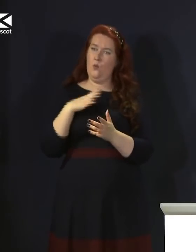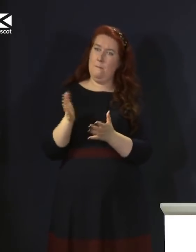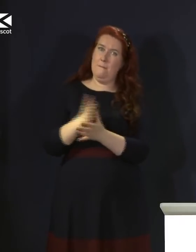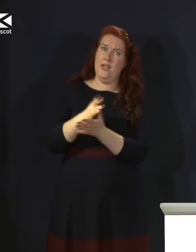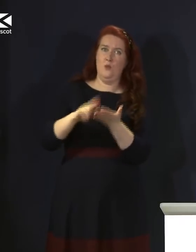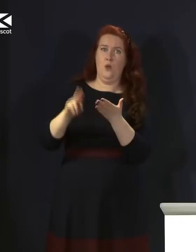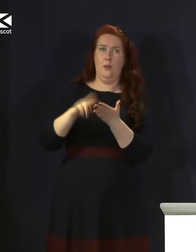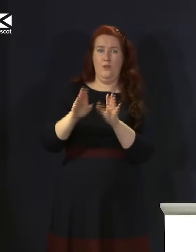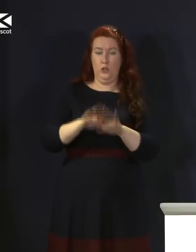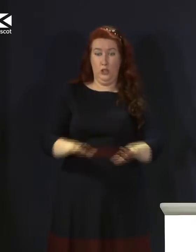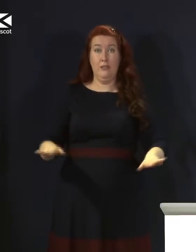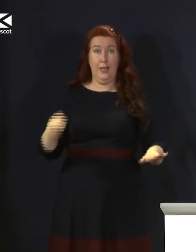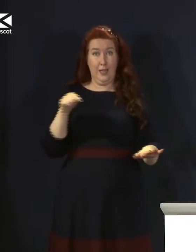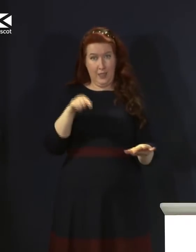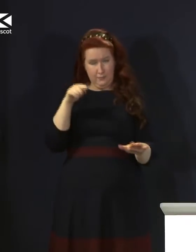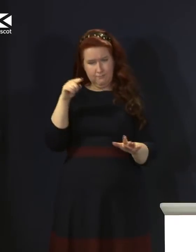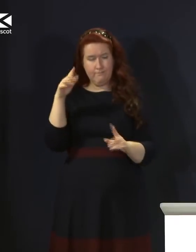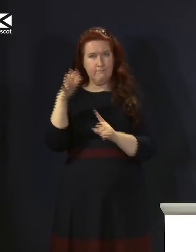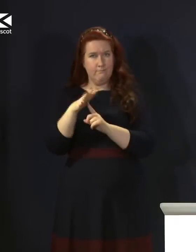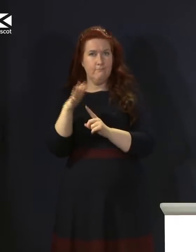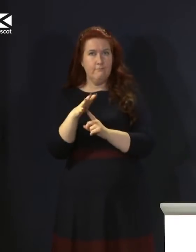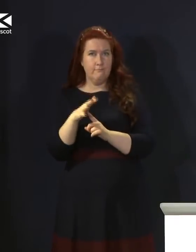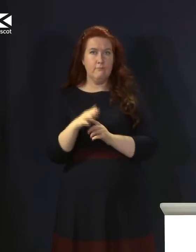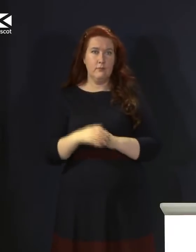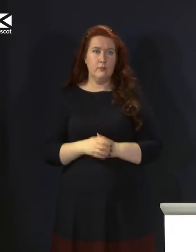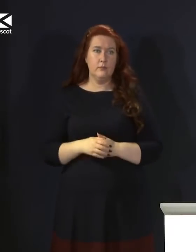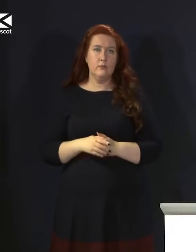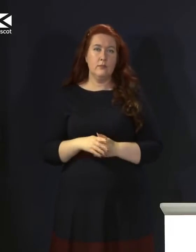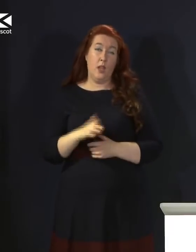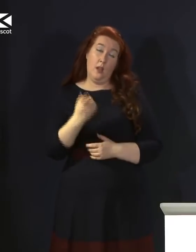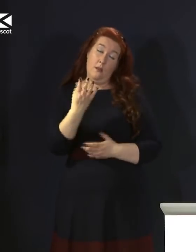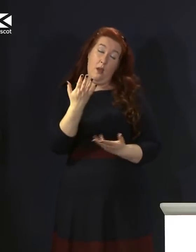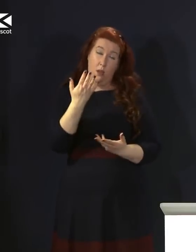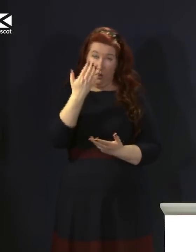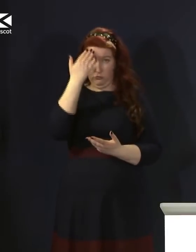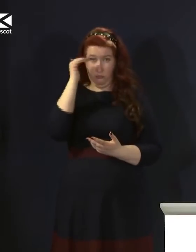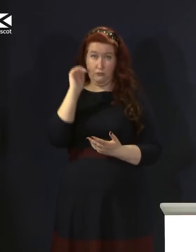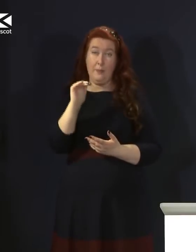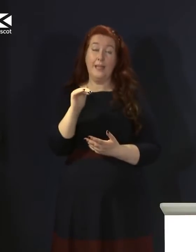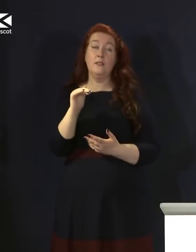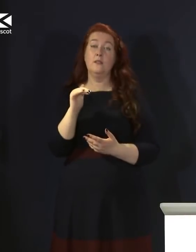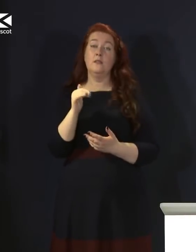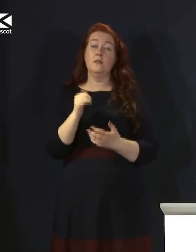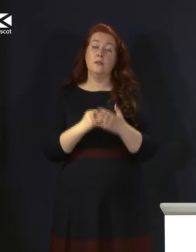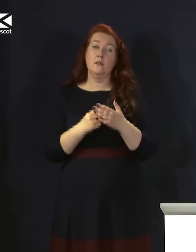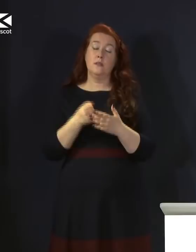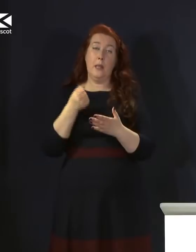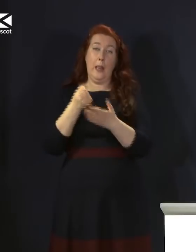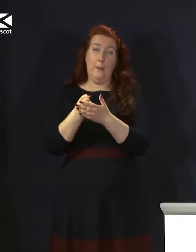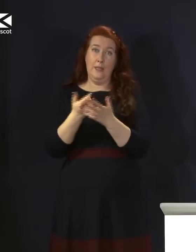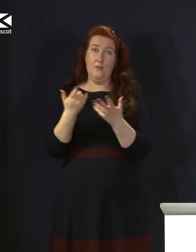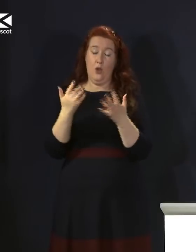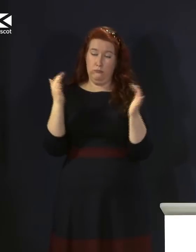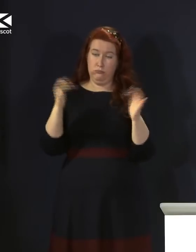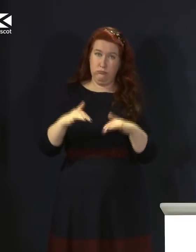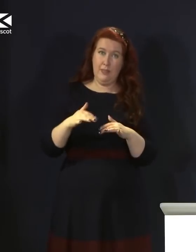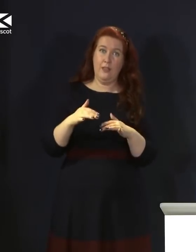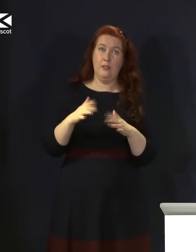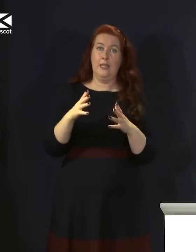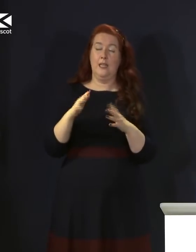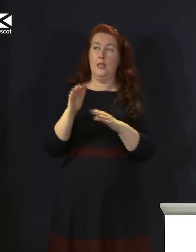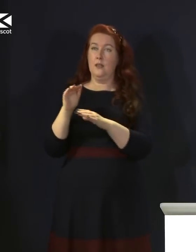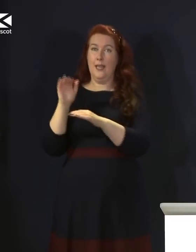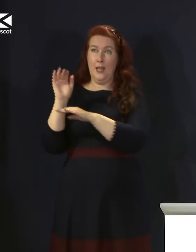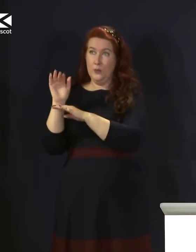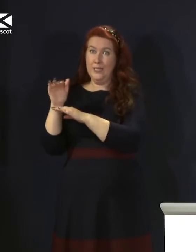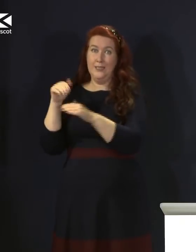for children as much as possible. Just a reminder that in terms of the limits for gatherings in-house and outdoors, children